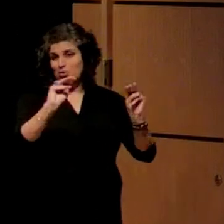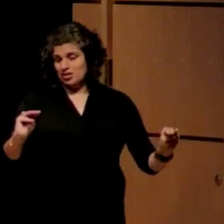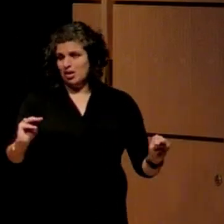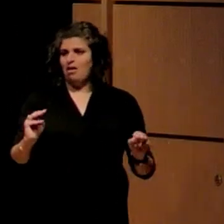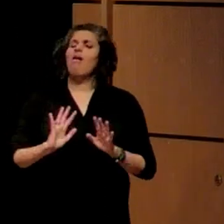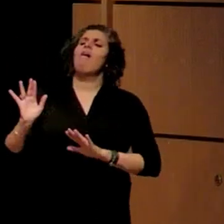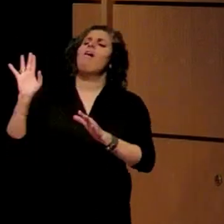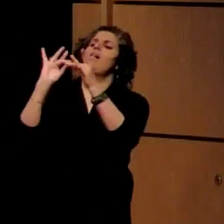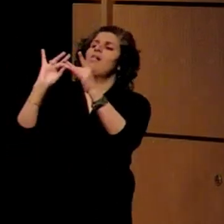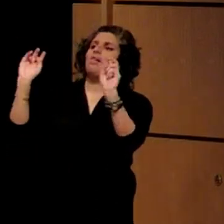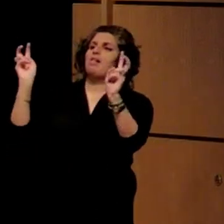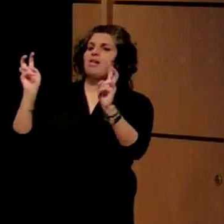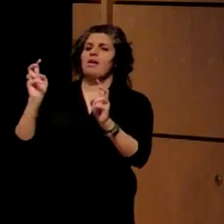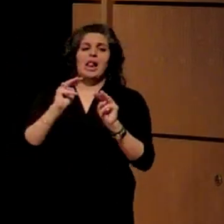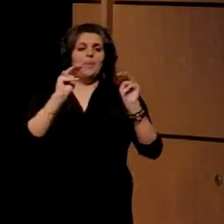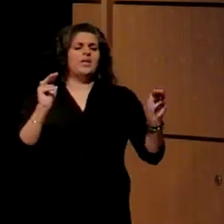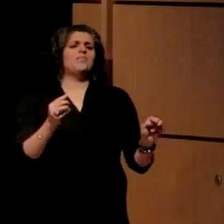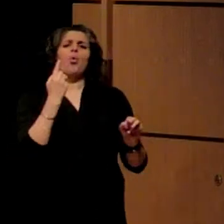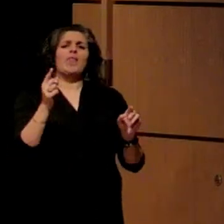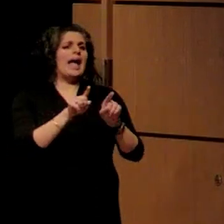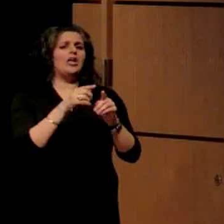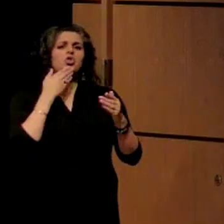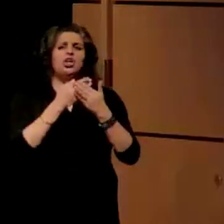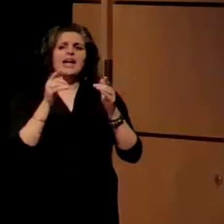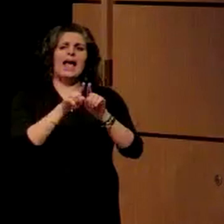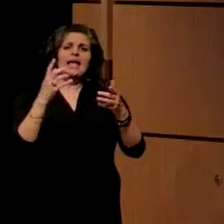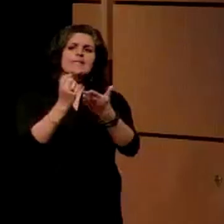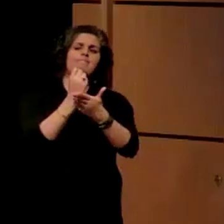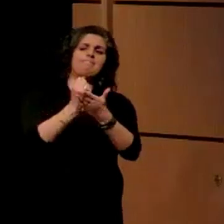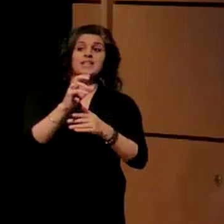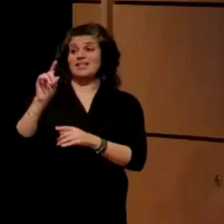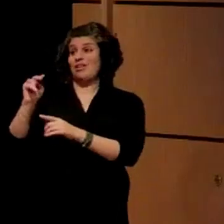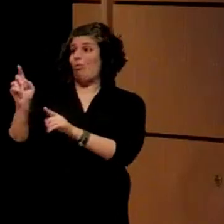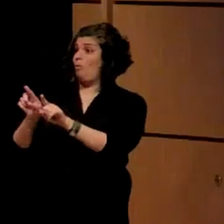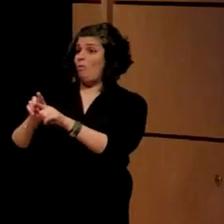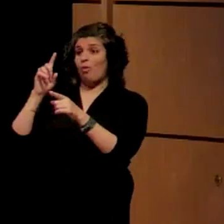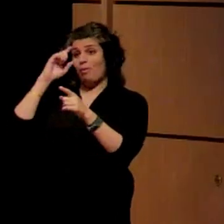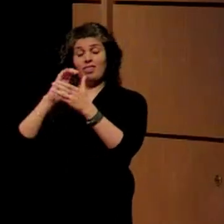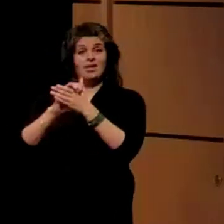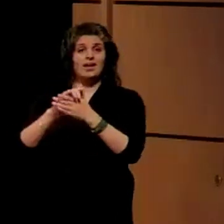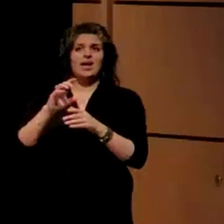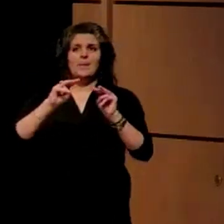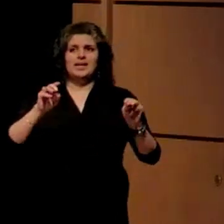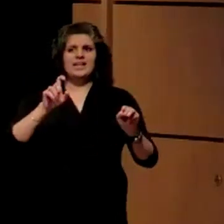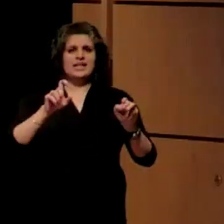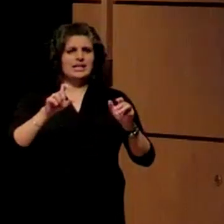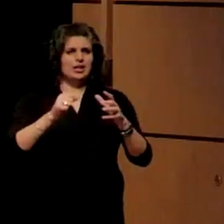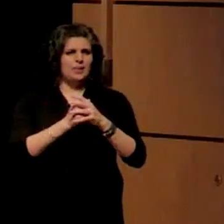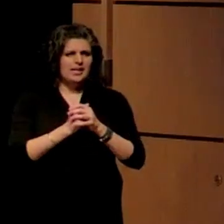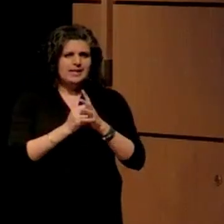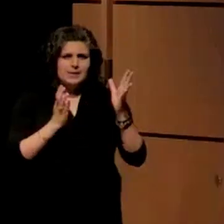that a museum is only as good as its use. Dana also believed that a museum needed to be porous